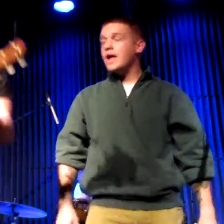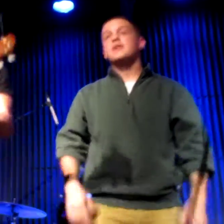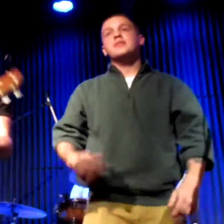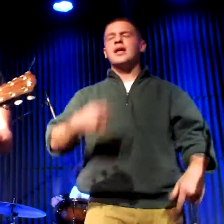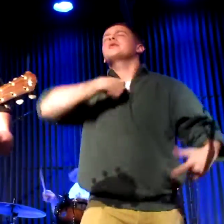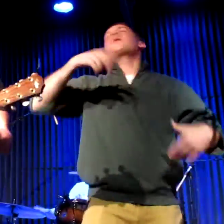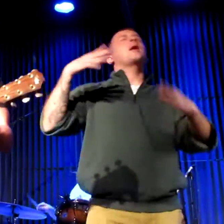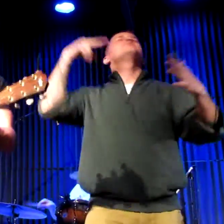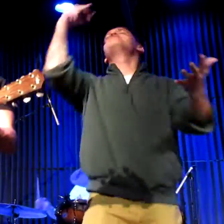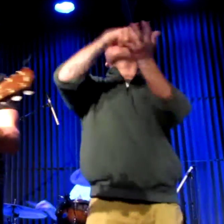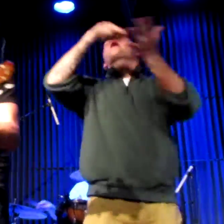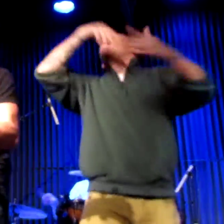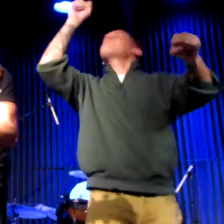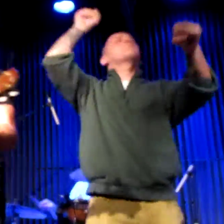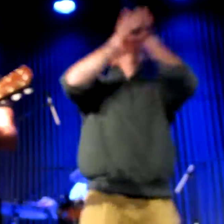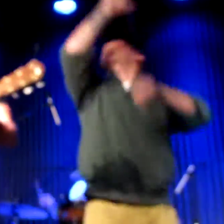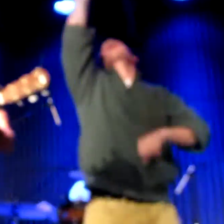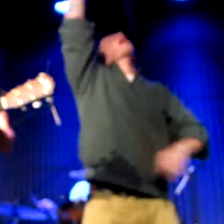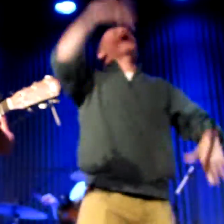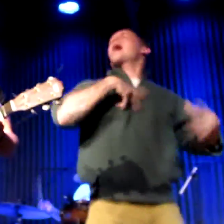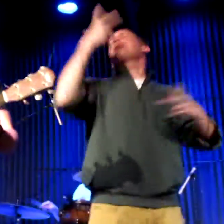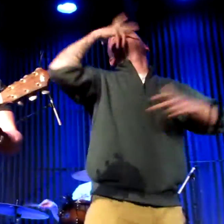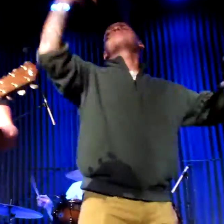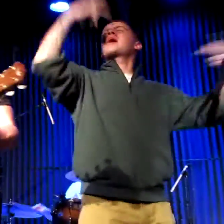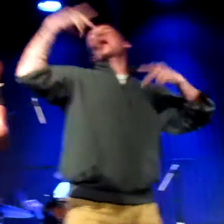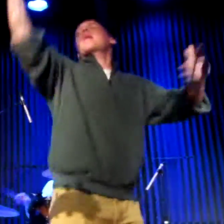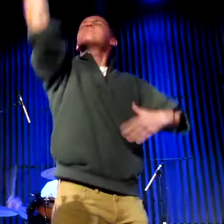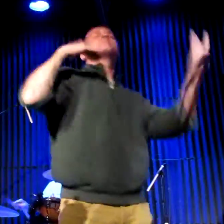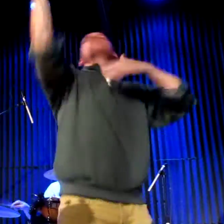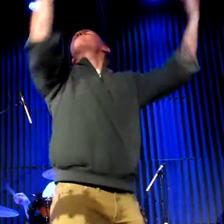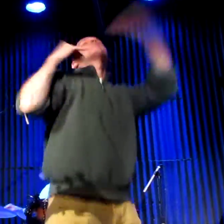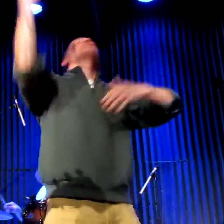Yeah, I will stand up on the mountain, shouting for the best.